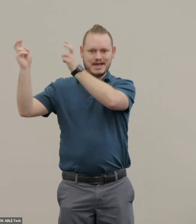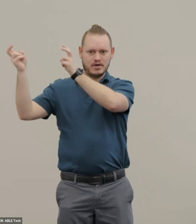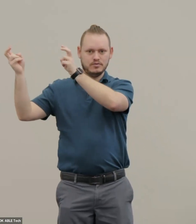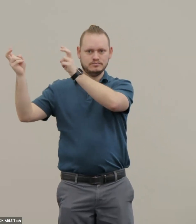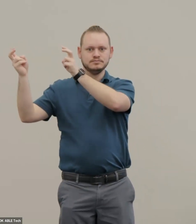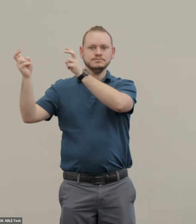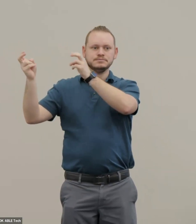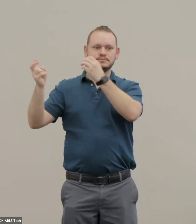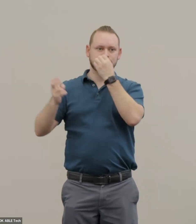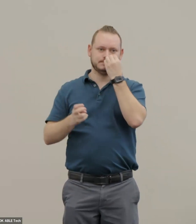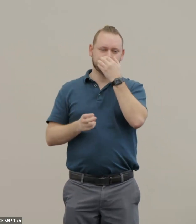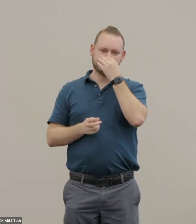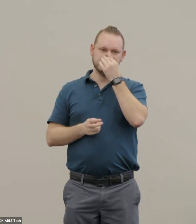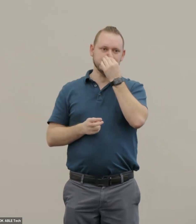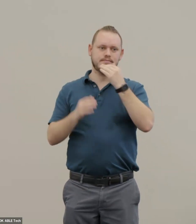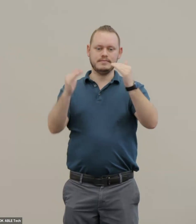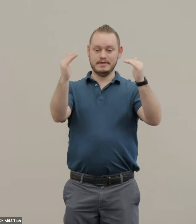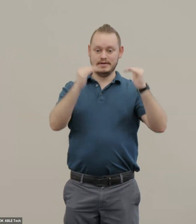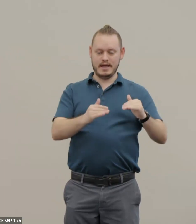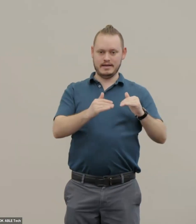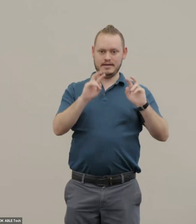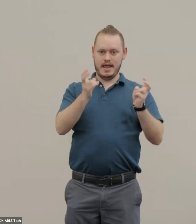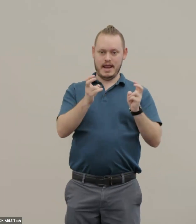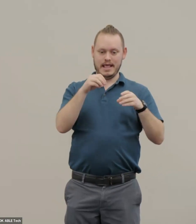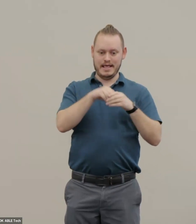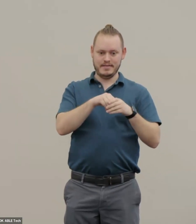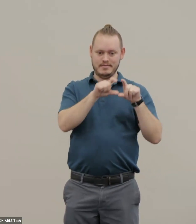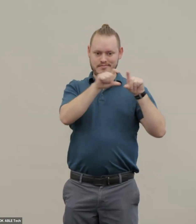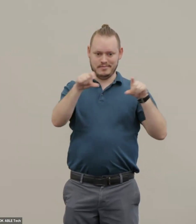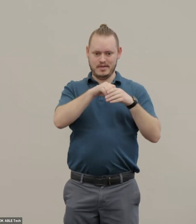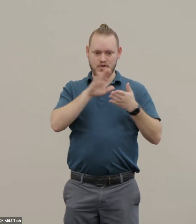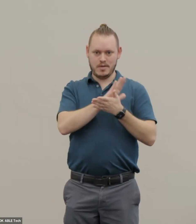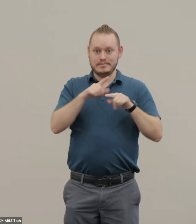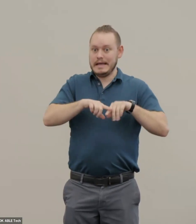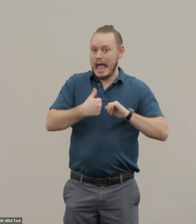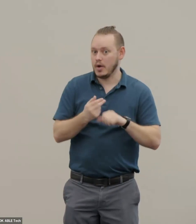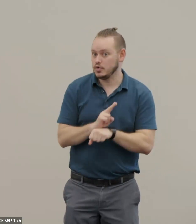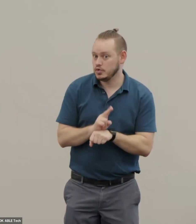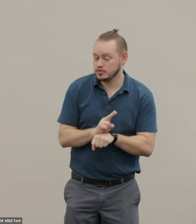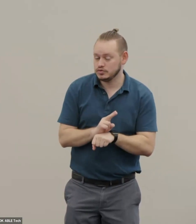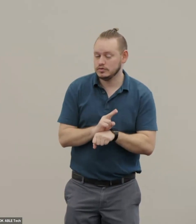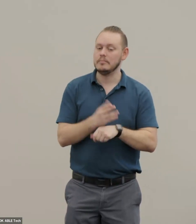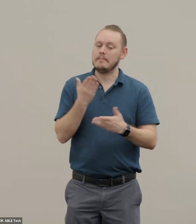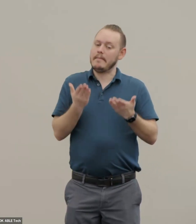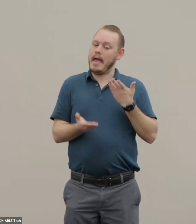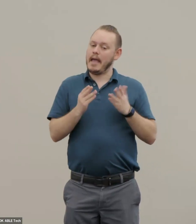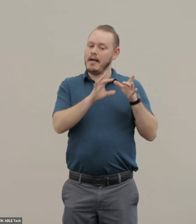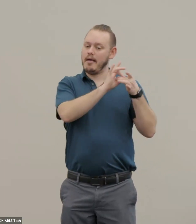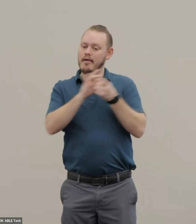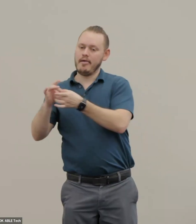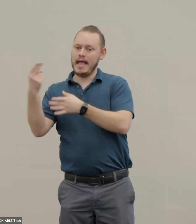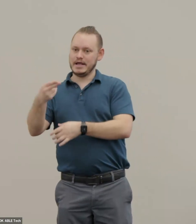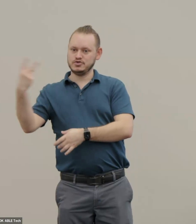right? And then the next heading in the document, depending on how it's used, I may want to map it to